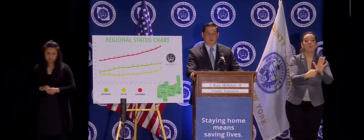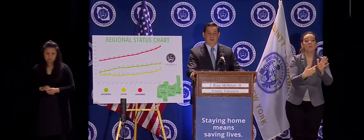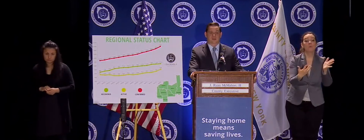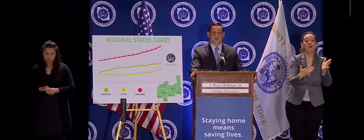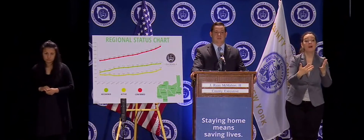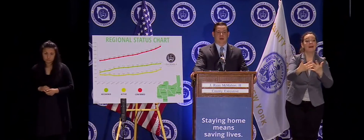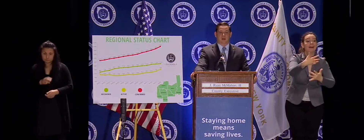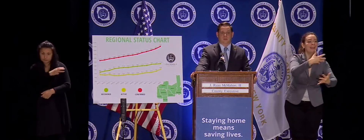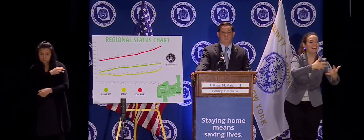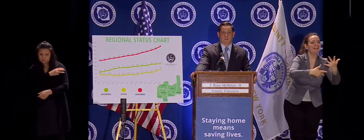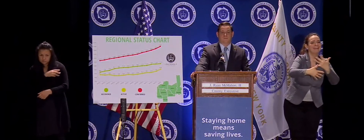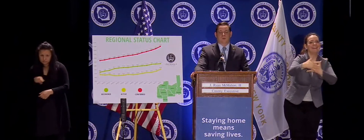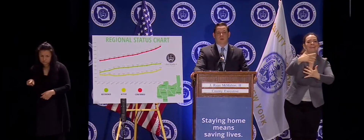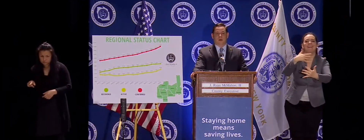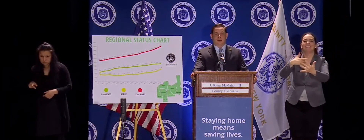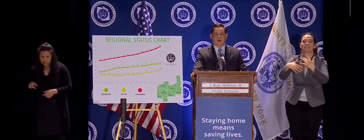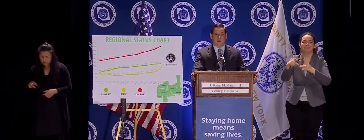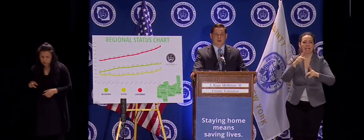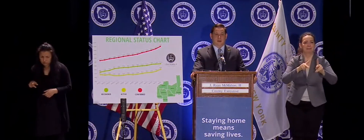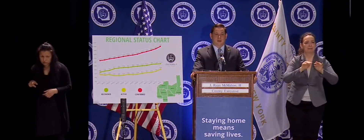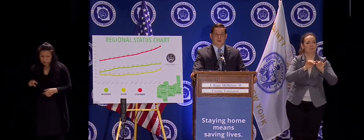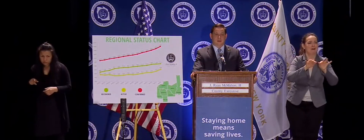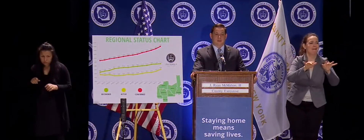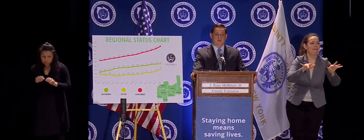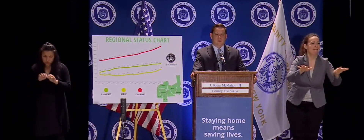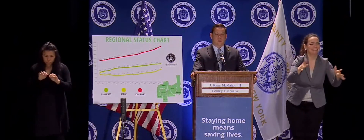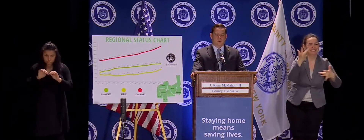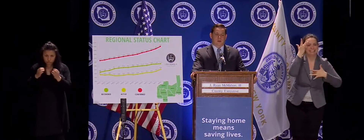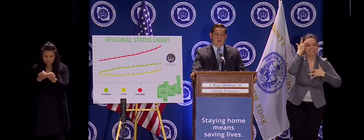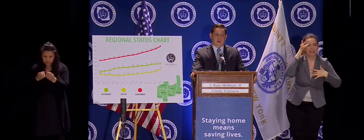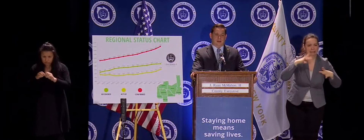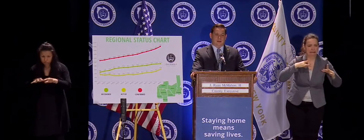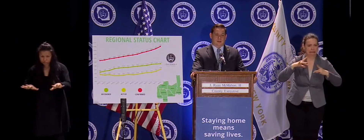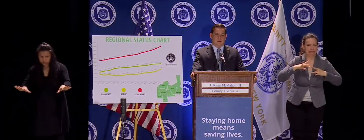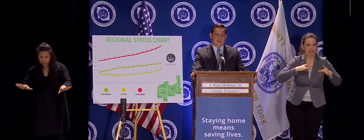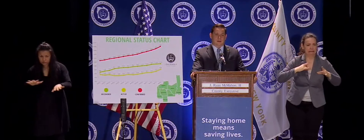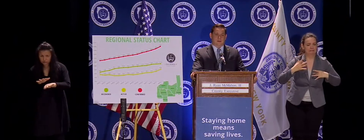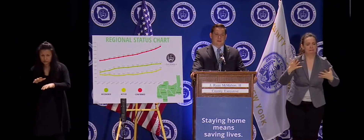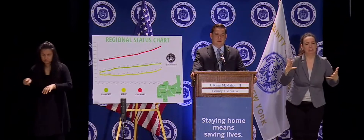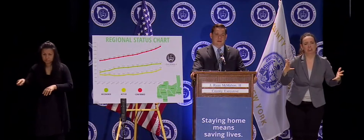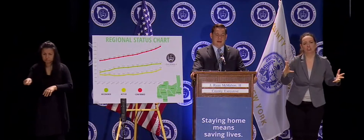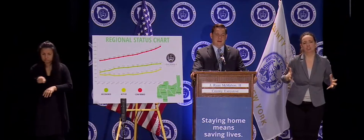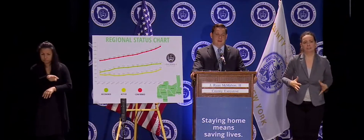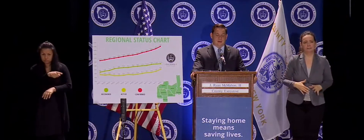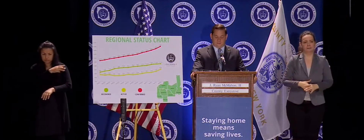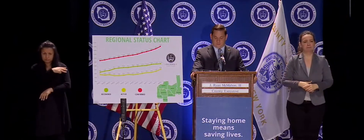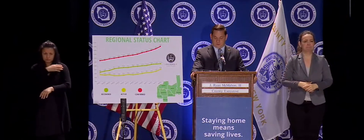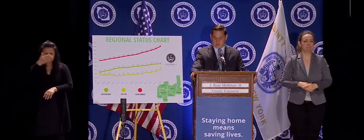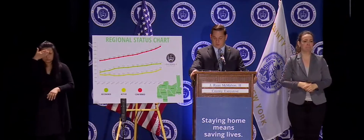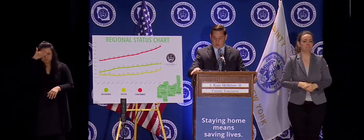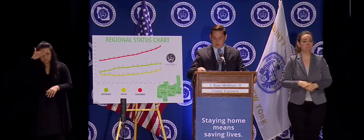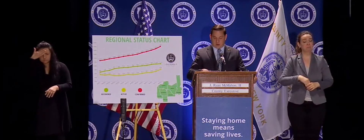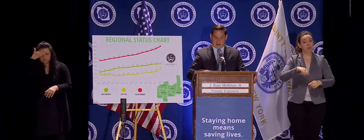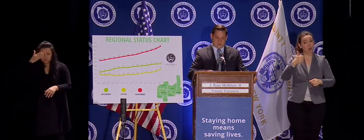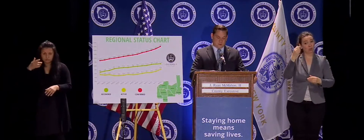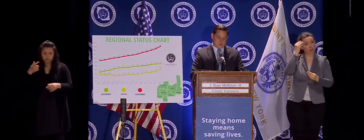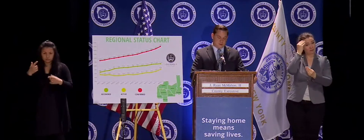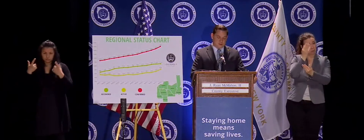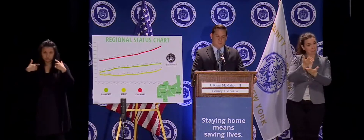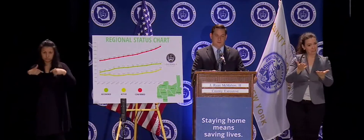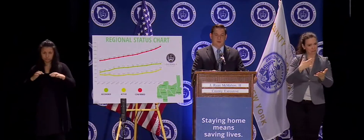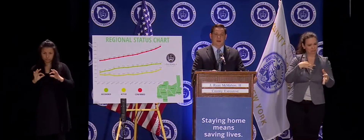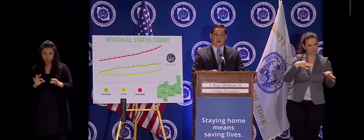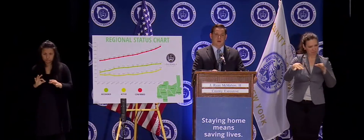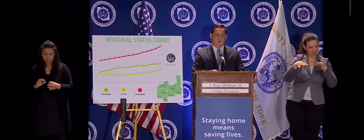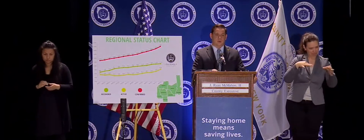where people eventually get better. And so they're not, when we look at our